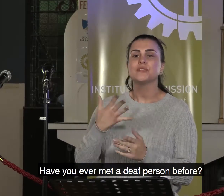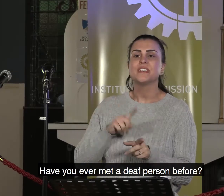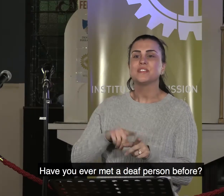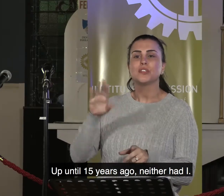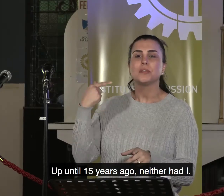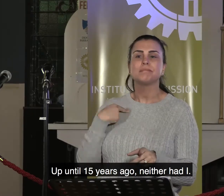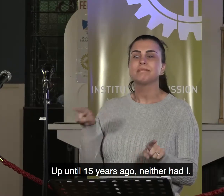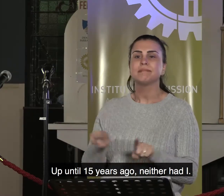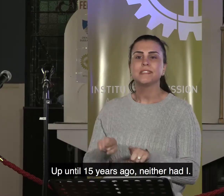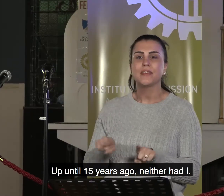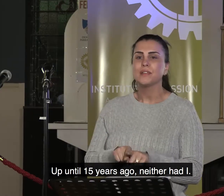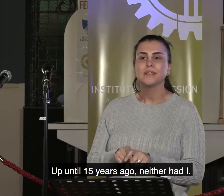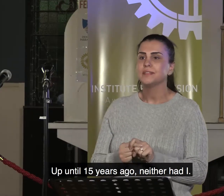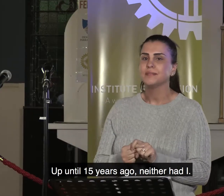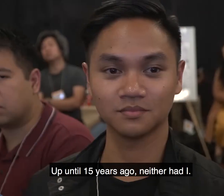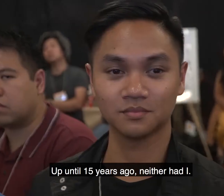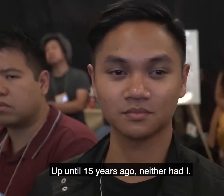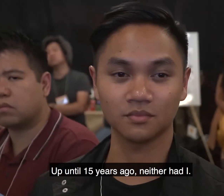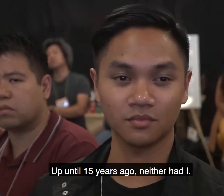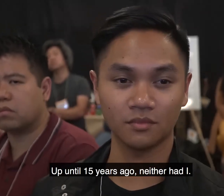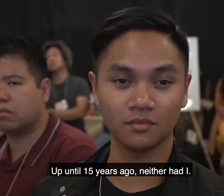Up until 15 years ago, neither had I.